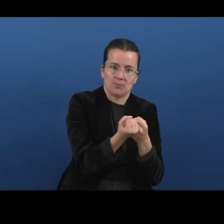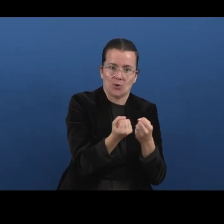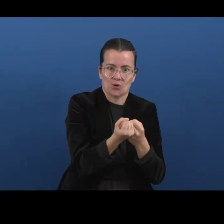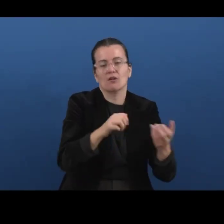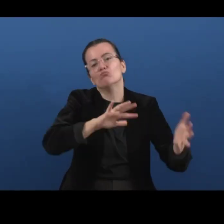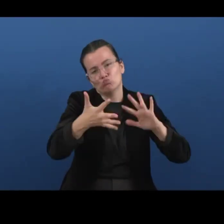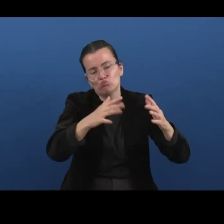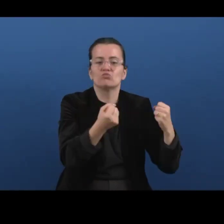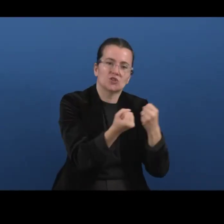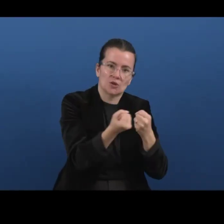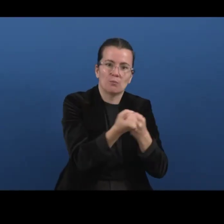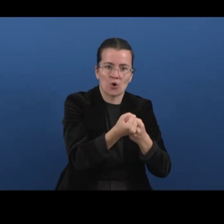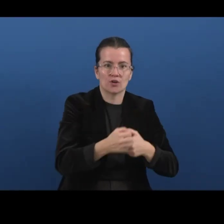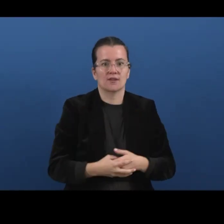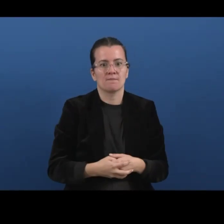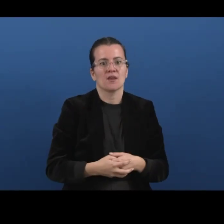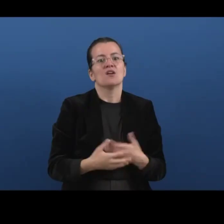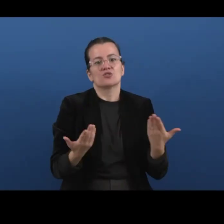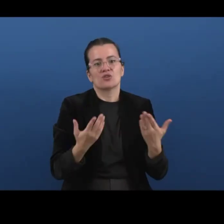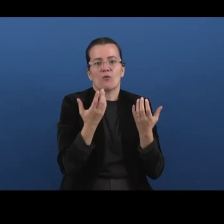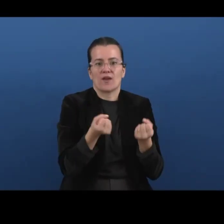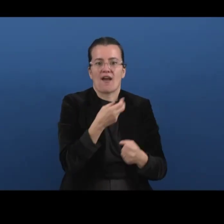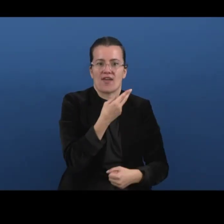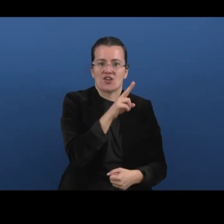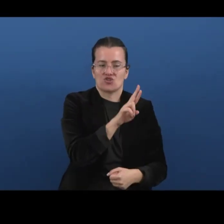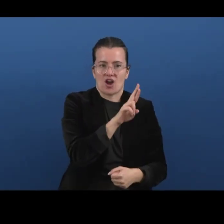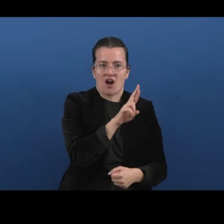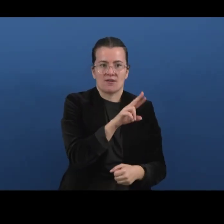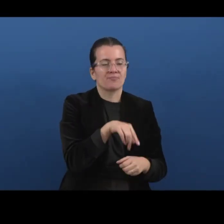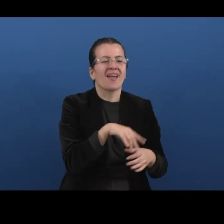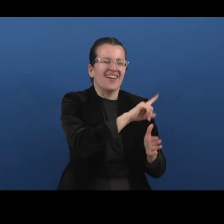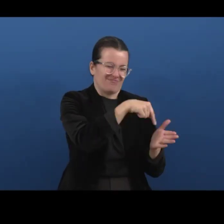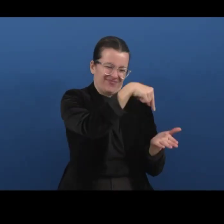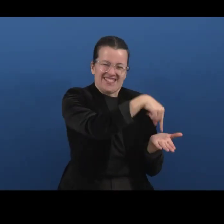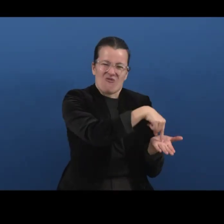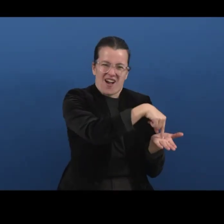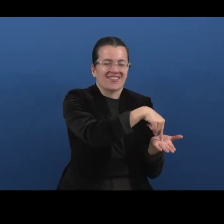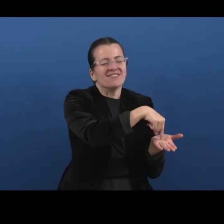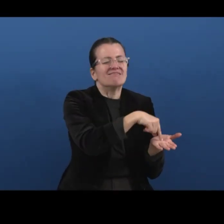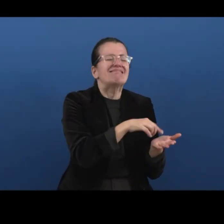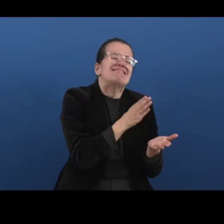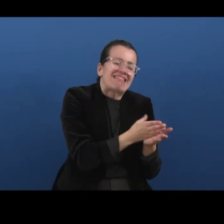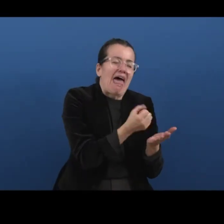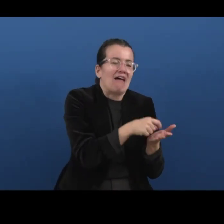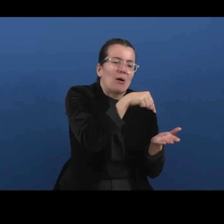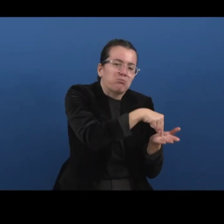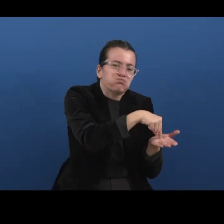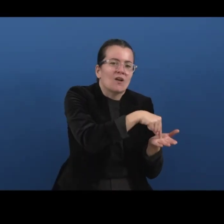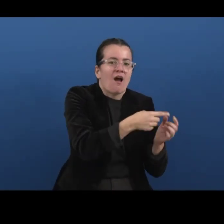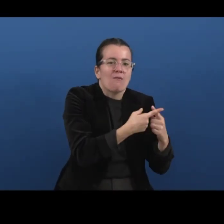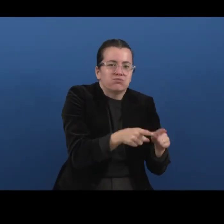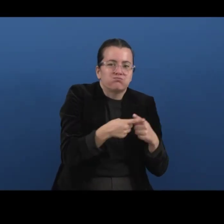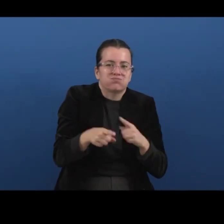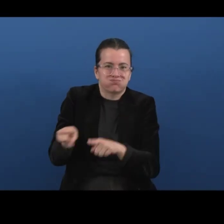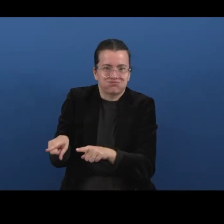on our group wellbeing hub, so there's more than one place that people can find the support. The global